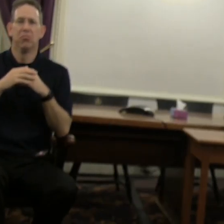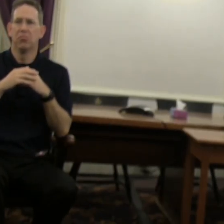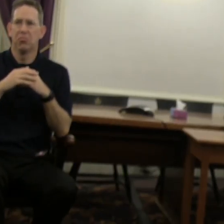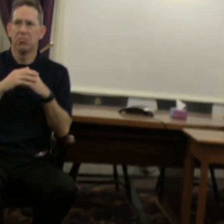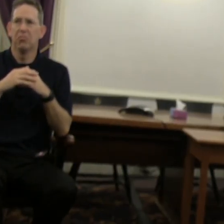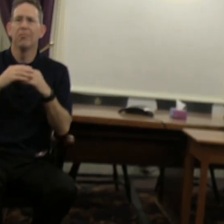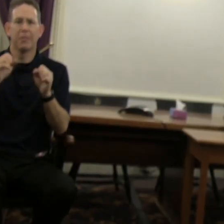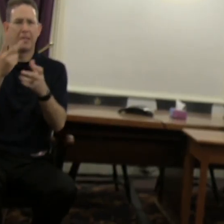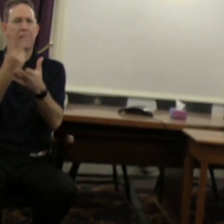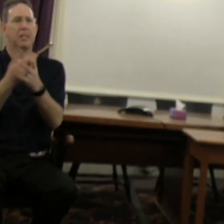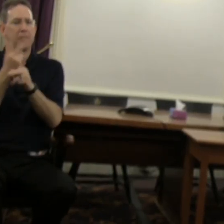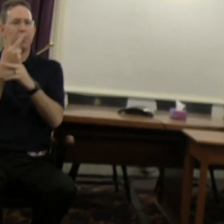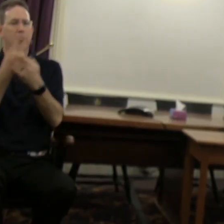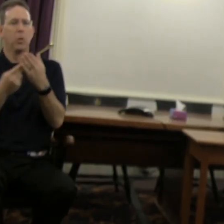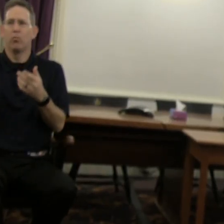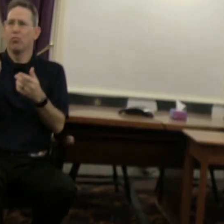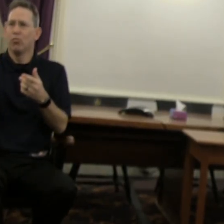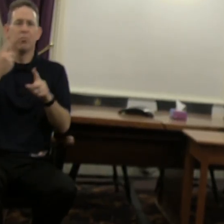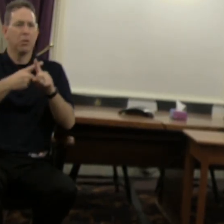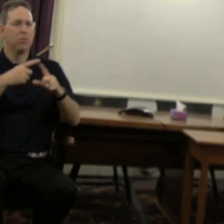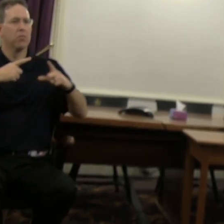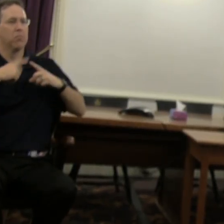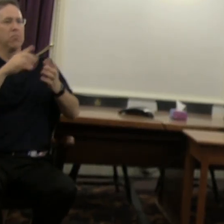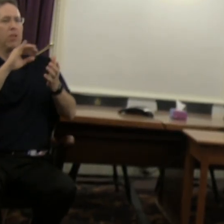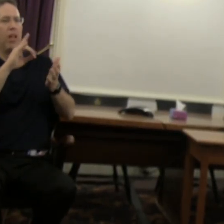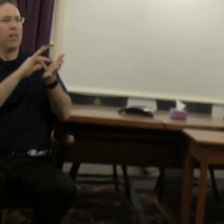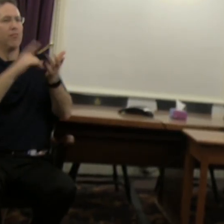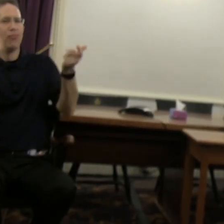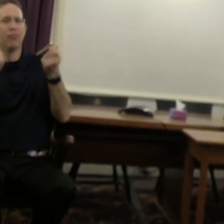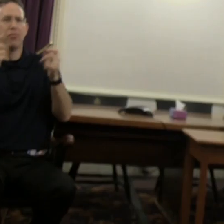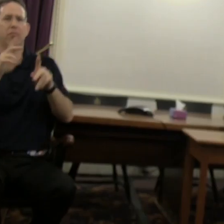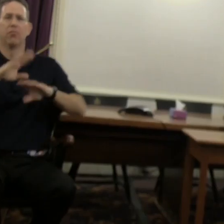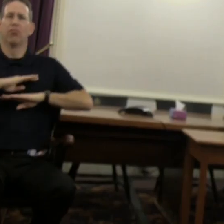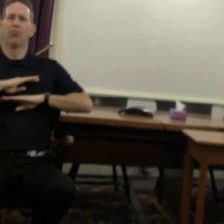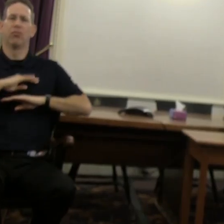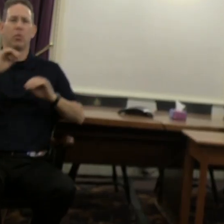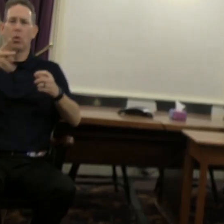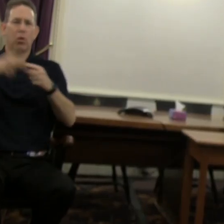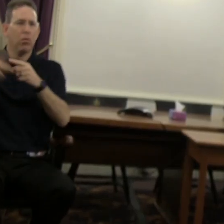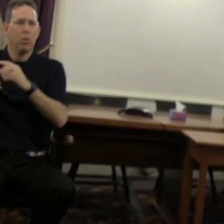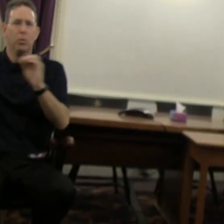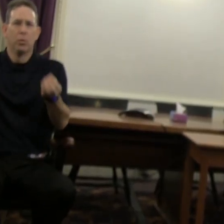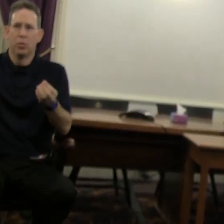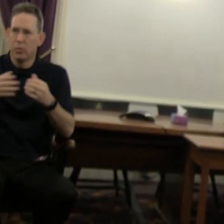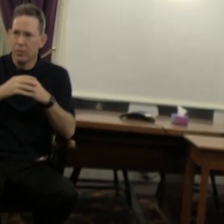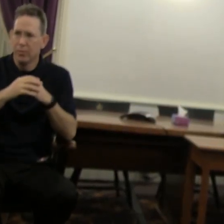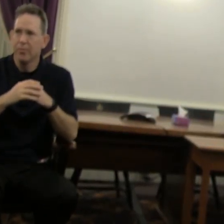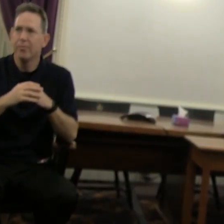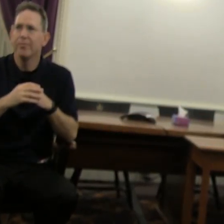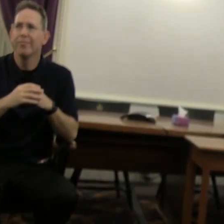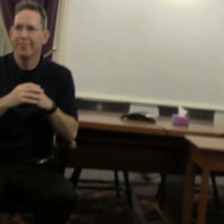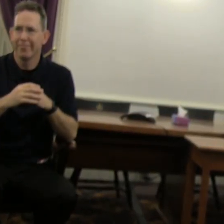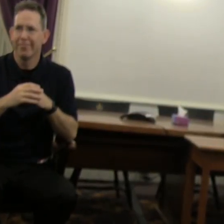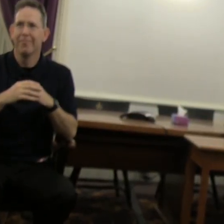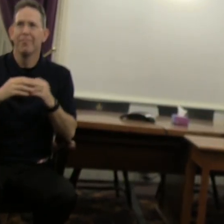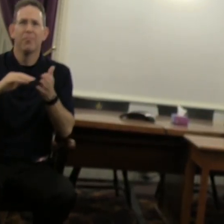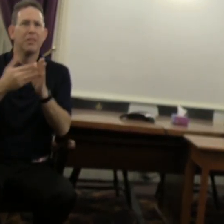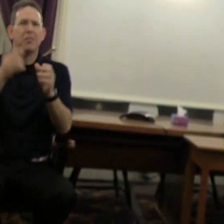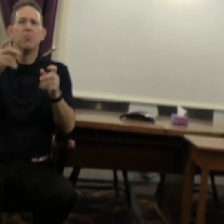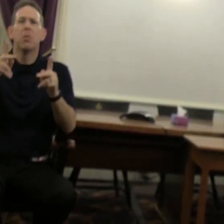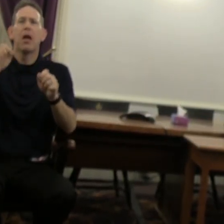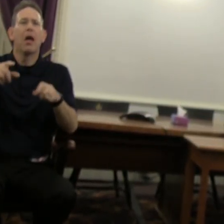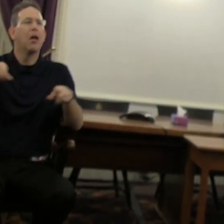to be disregarded after conversion from SSDI, providing, of course, all other eligibility